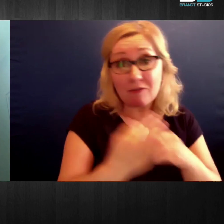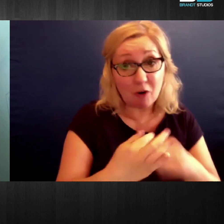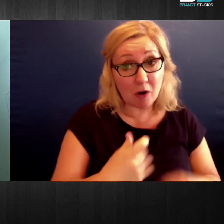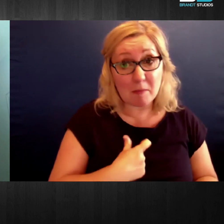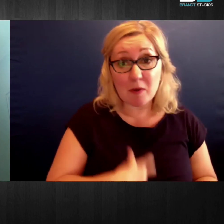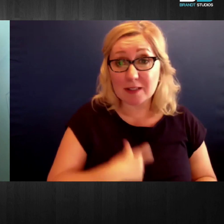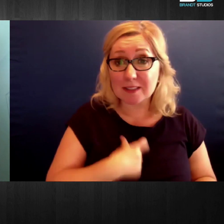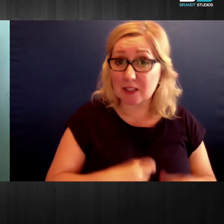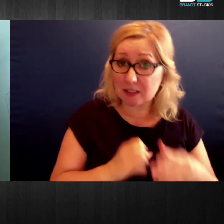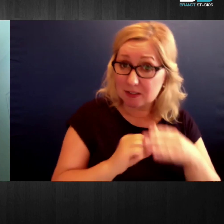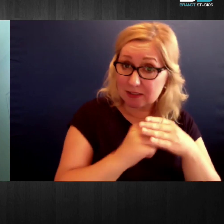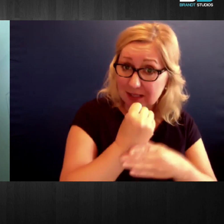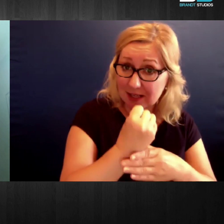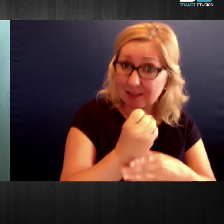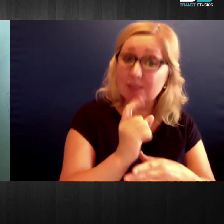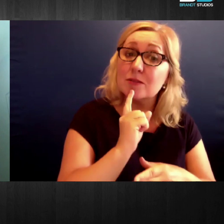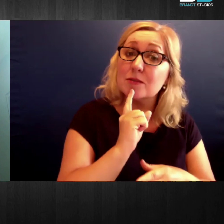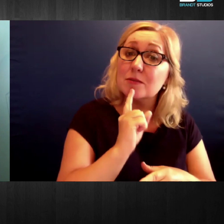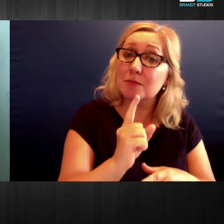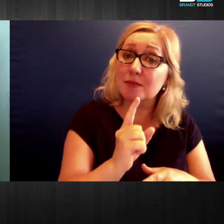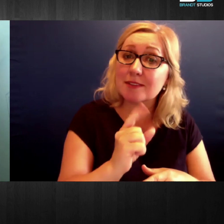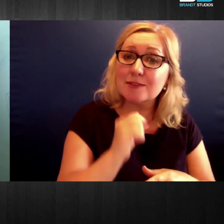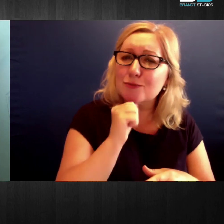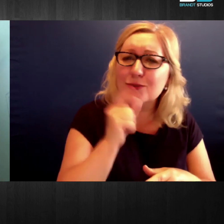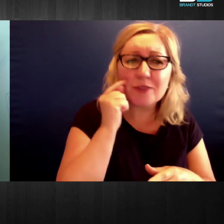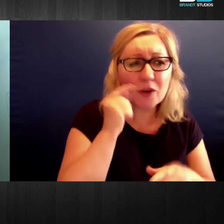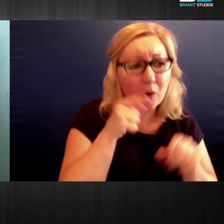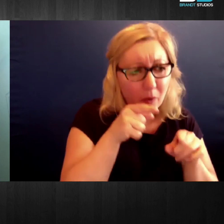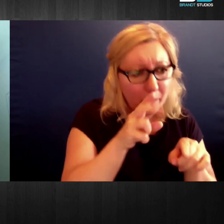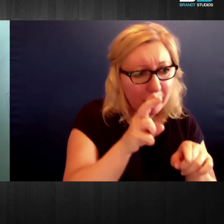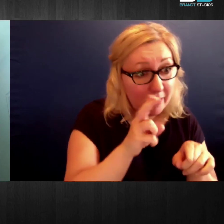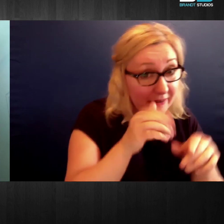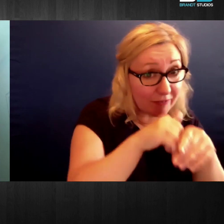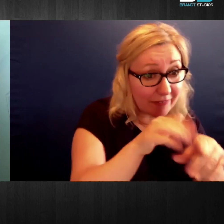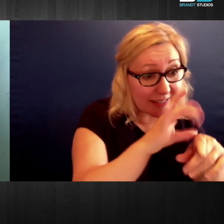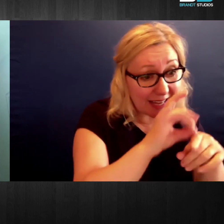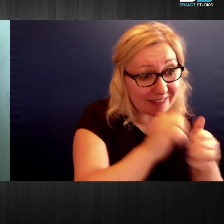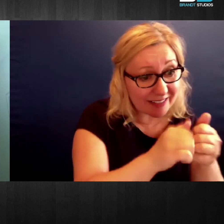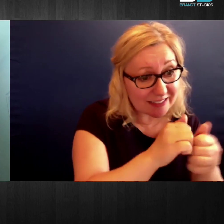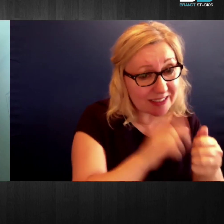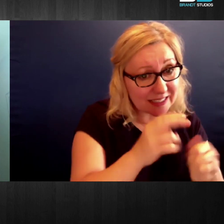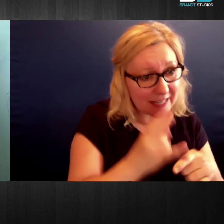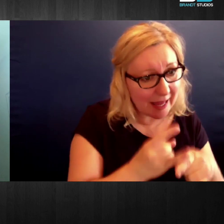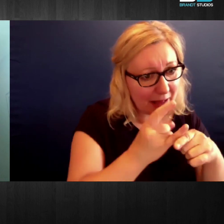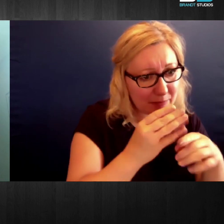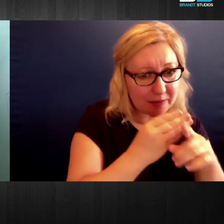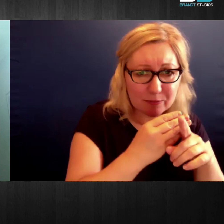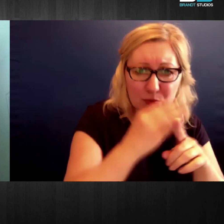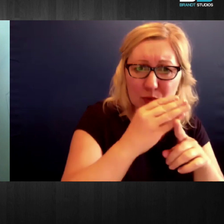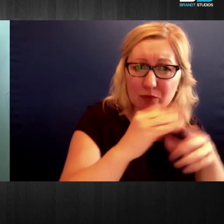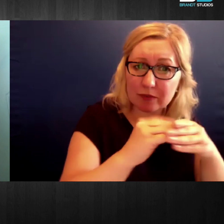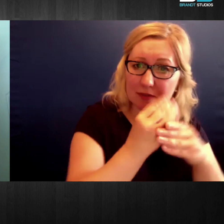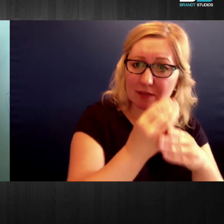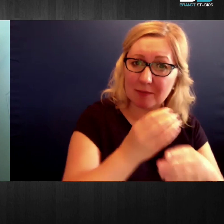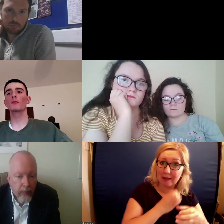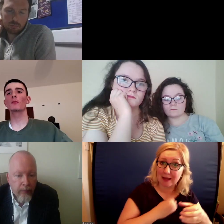promoting understanding and empathy and so on probably isn't so well understood, would be my view, yeah.